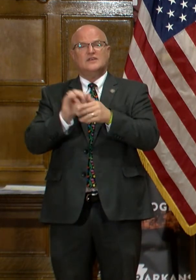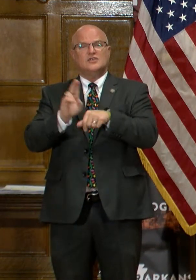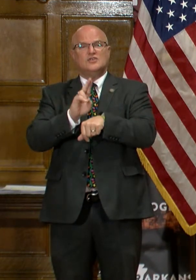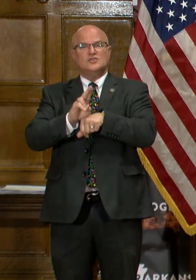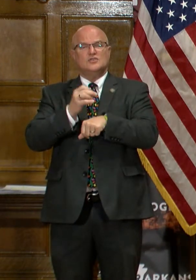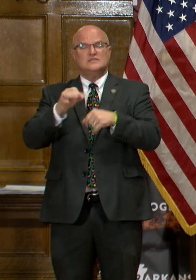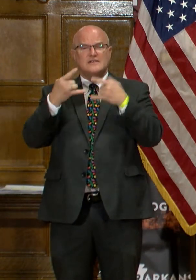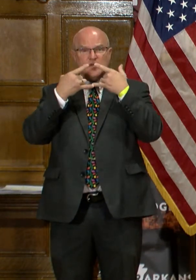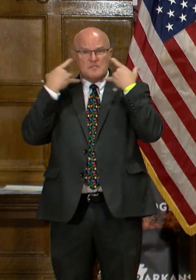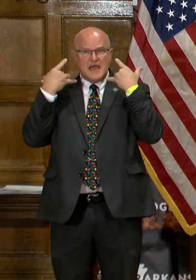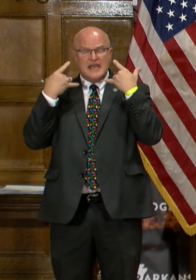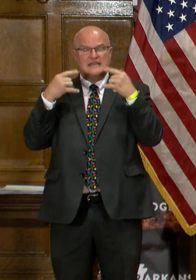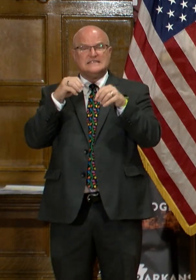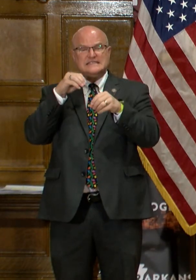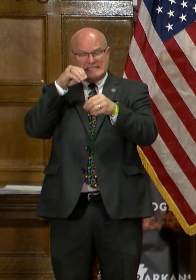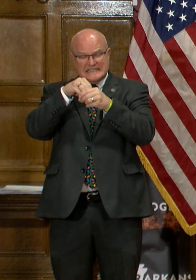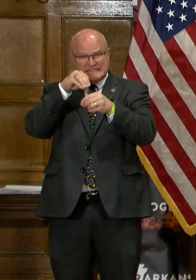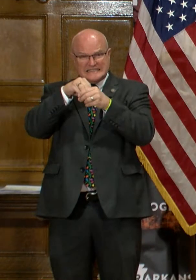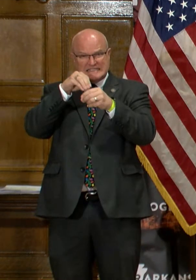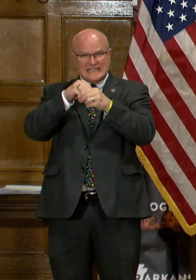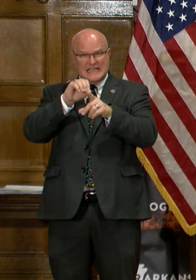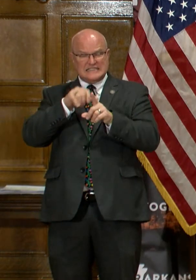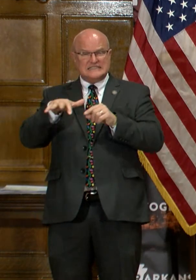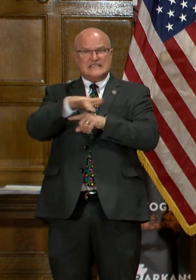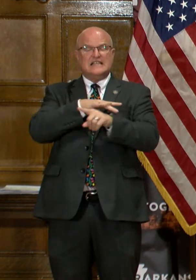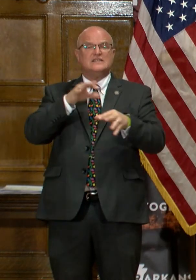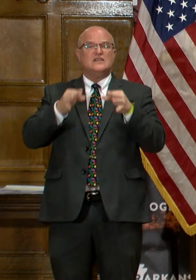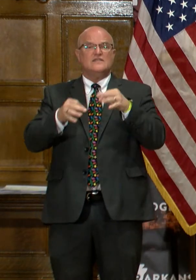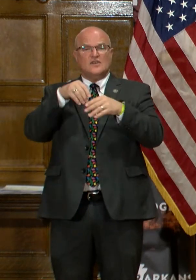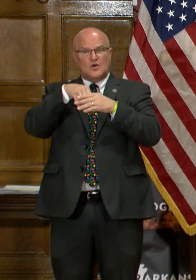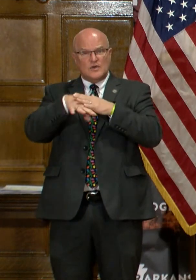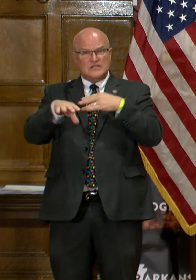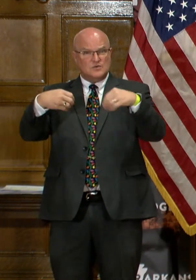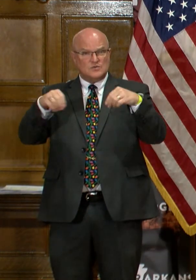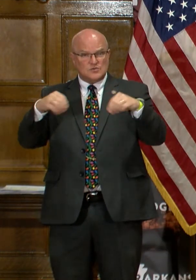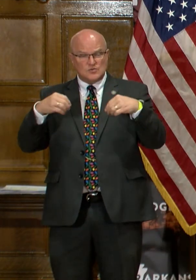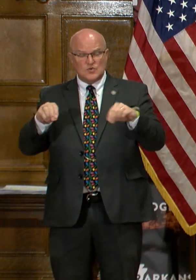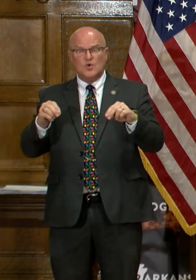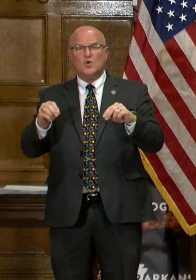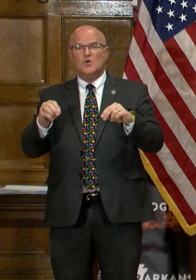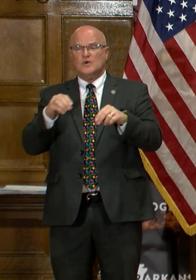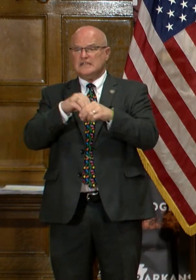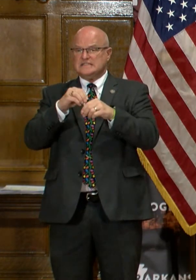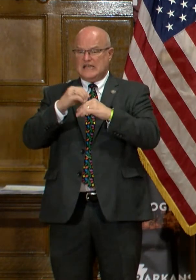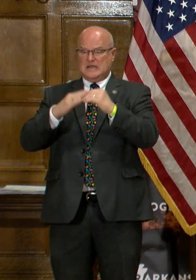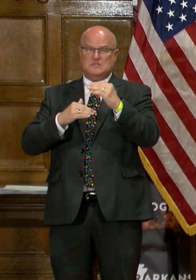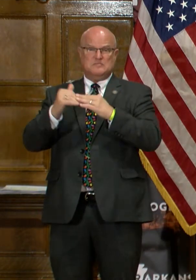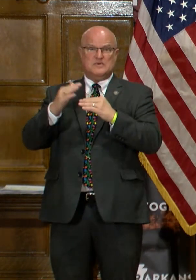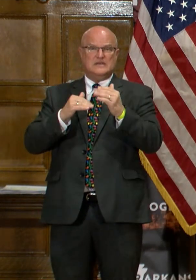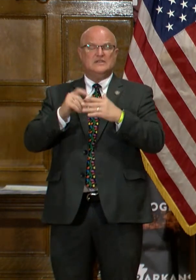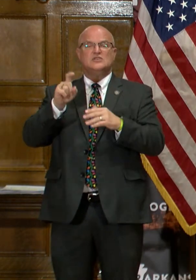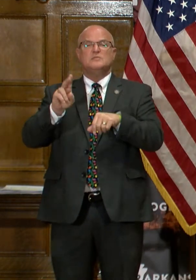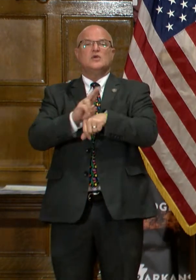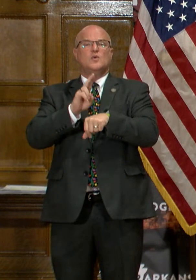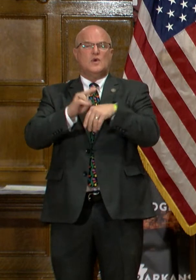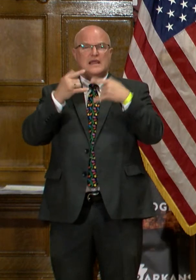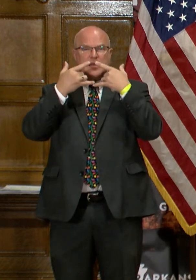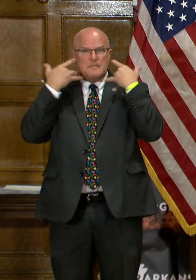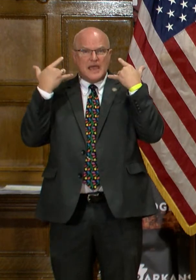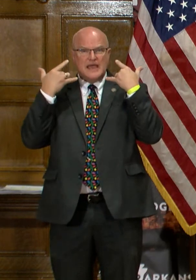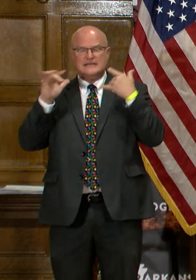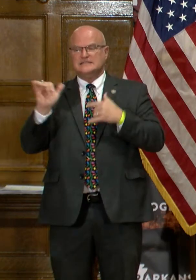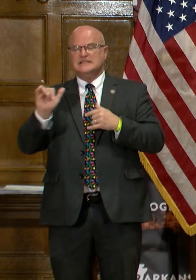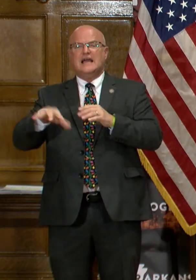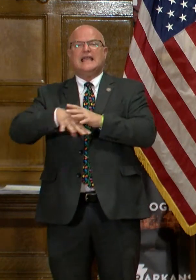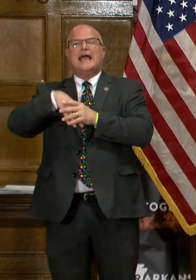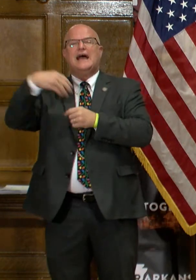use of masks in inside settings, so that if you go into a store, if you are inside a building, you should be wearing a mask just like you are